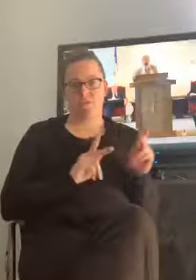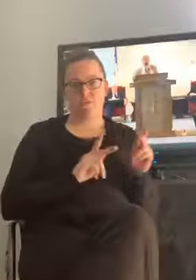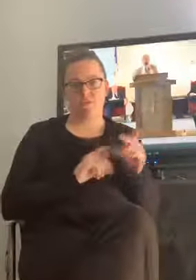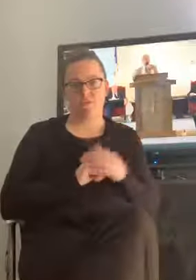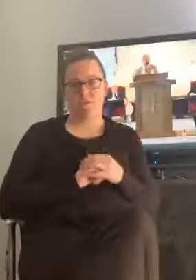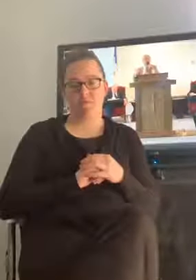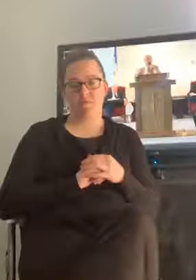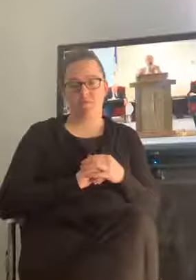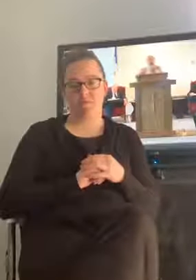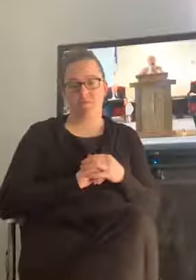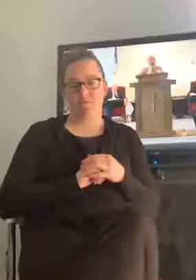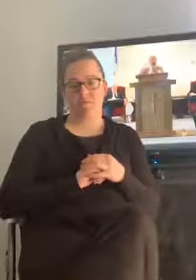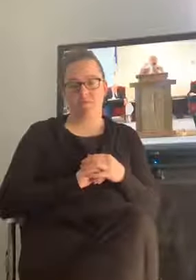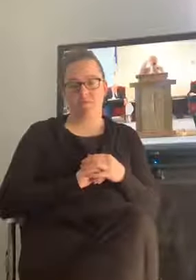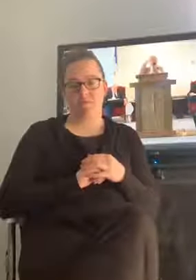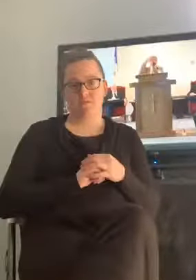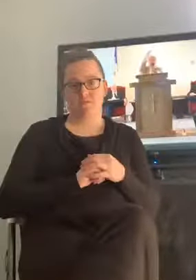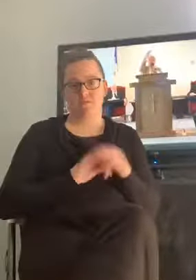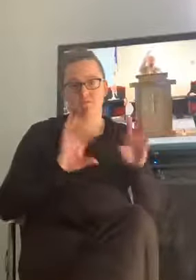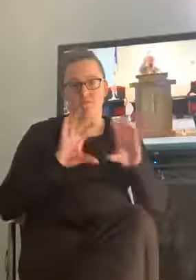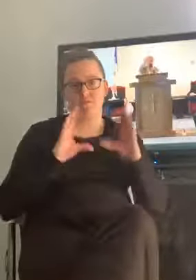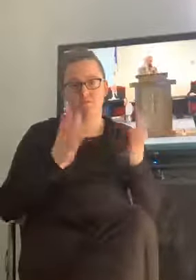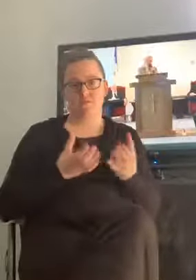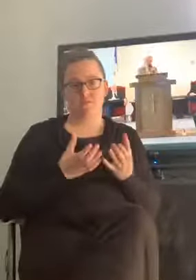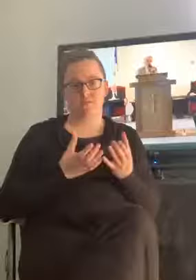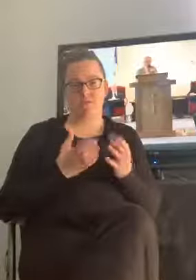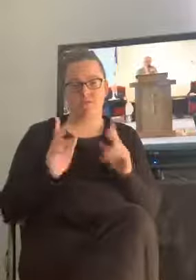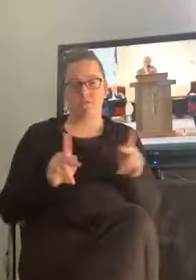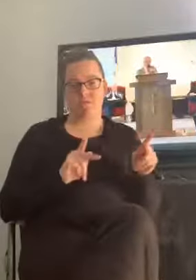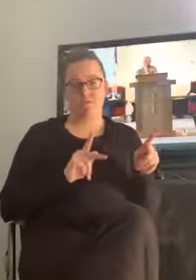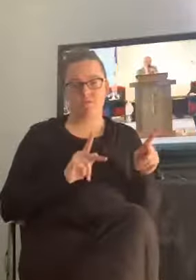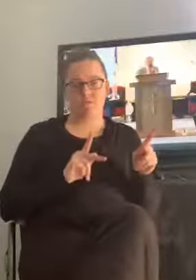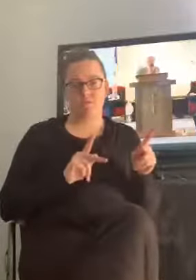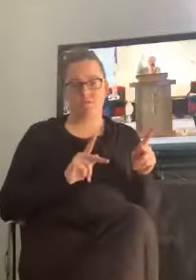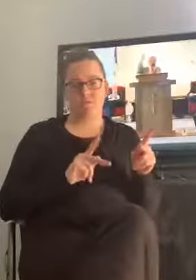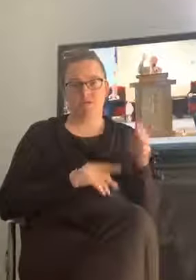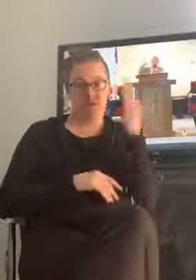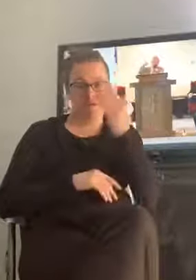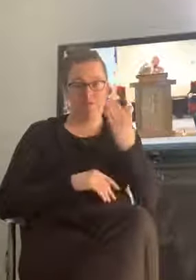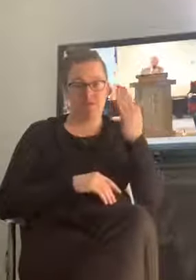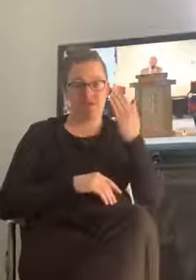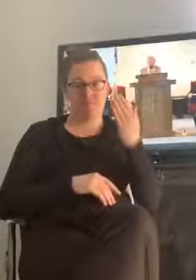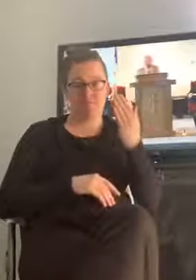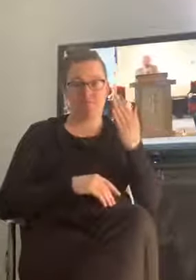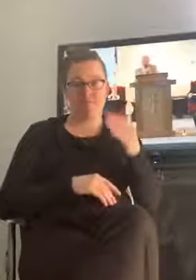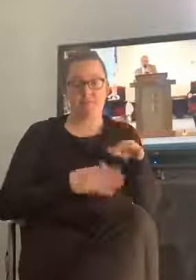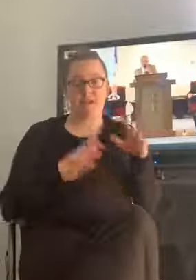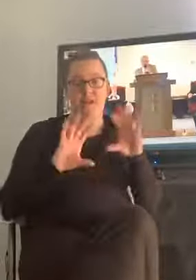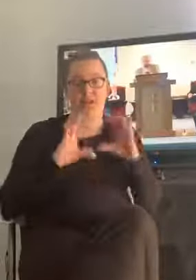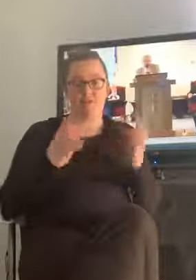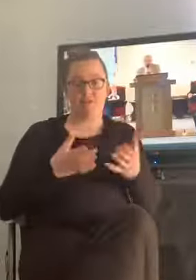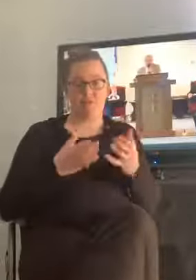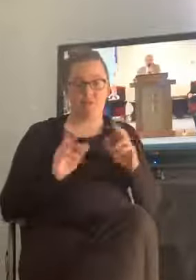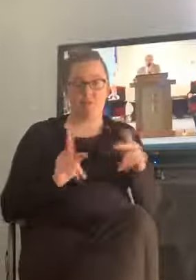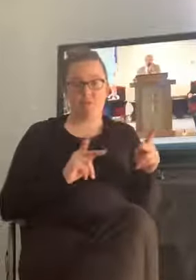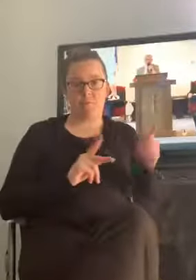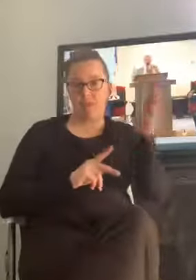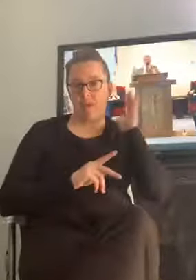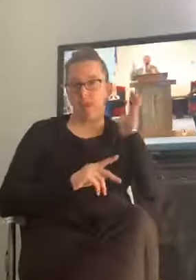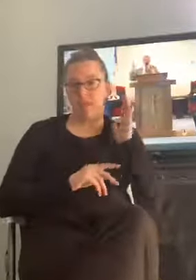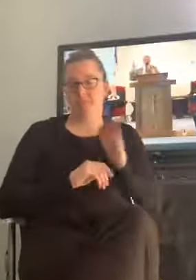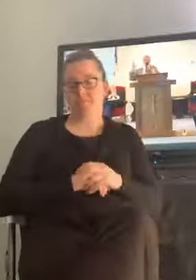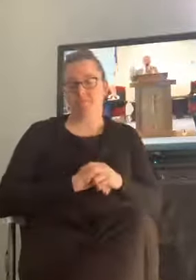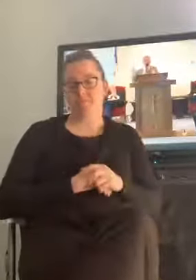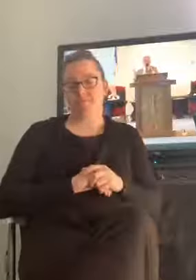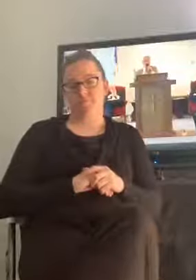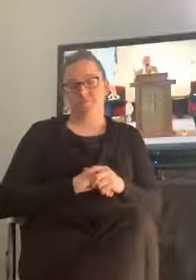Right. In other words, there was a group of people that was in front of him, and there was a group of people that was behind them, yeah. And it was just